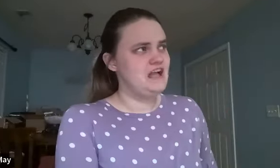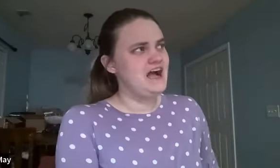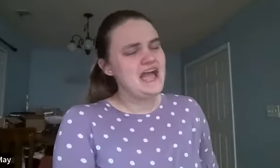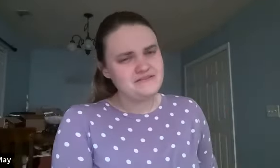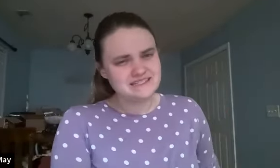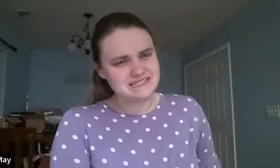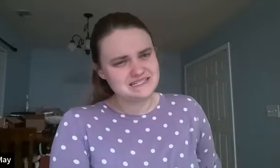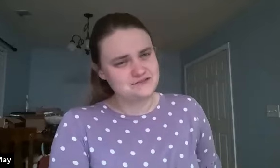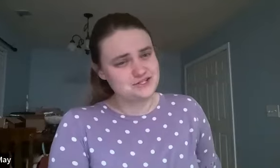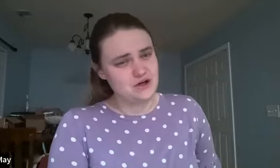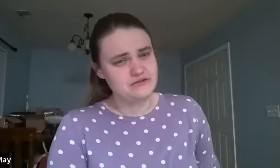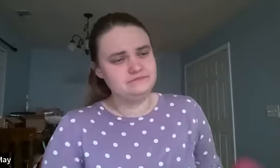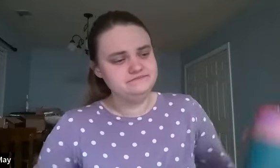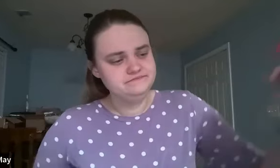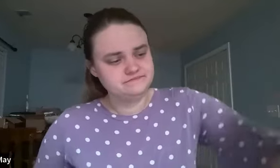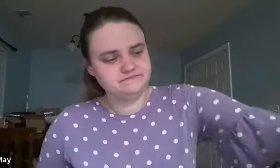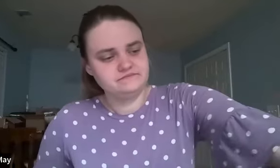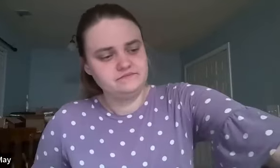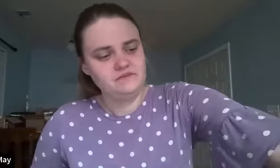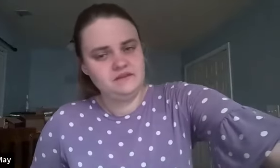I haven't seen a sign for sloth.